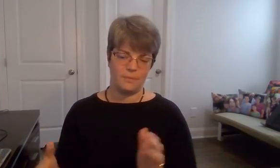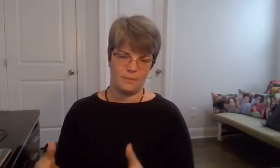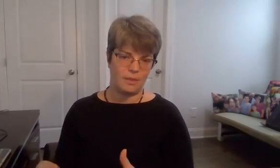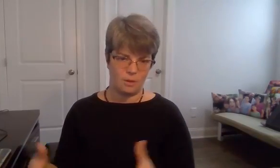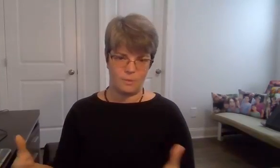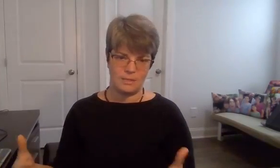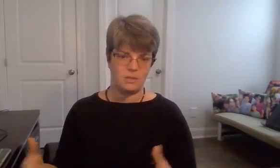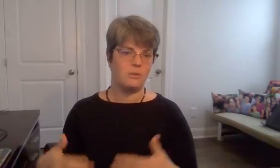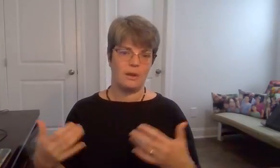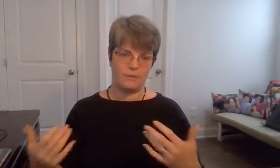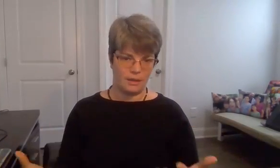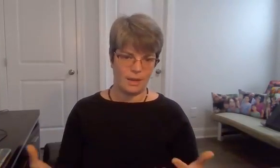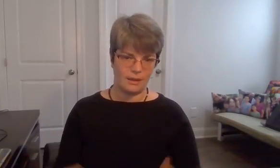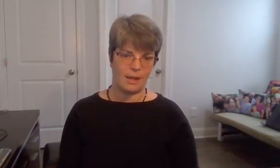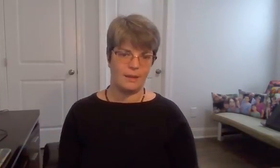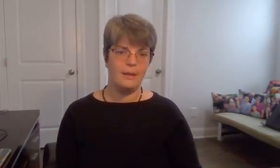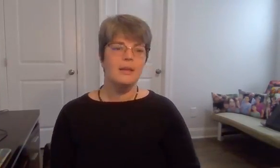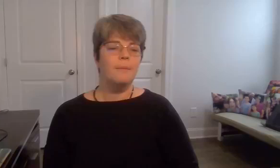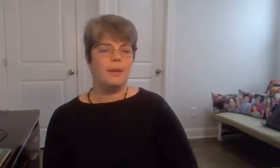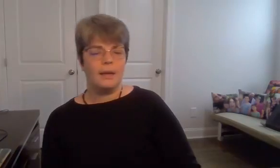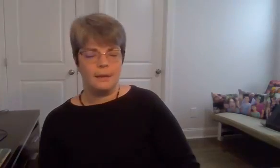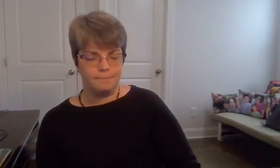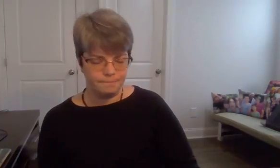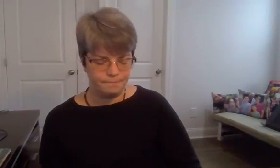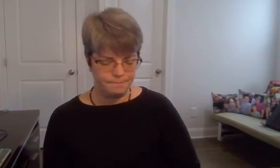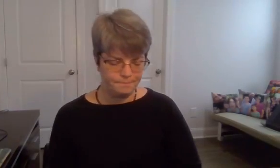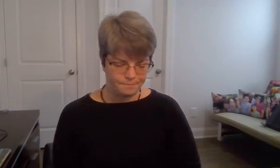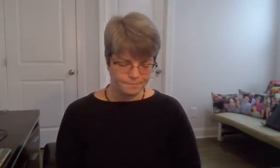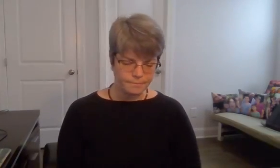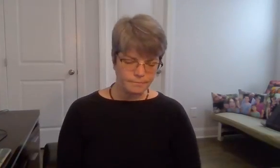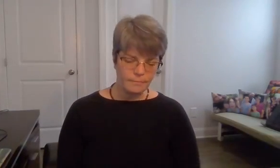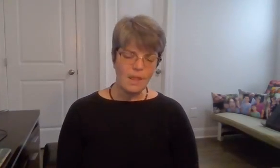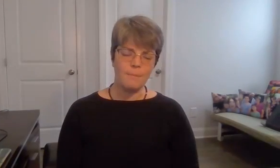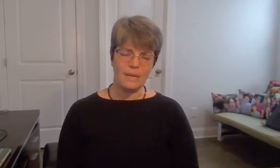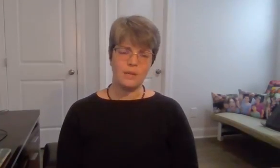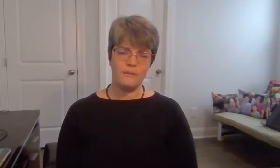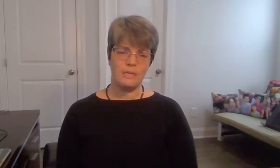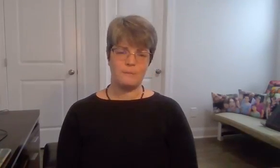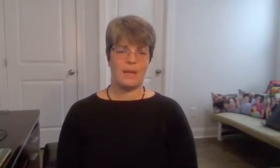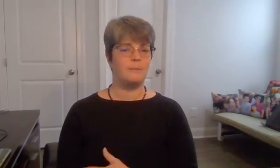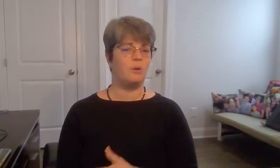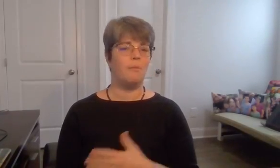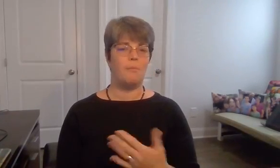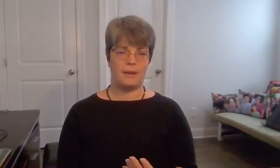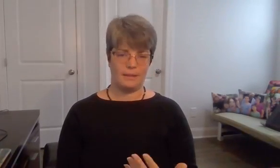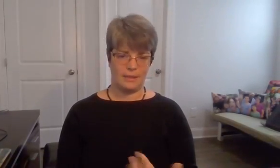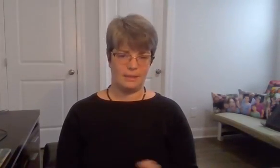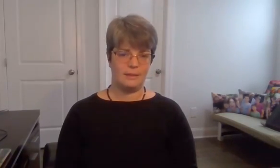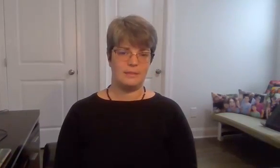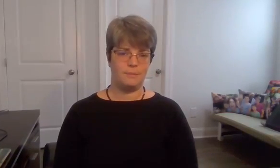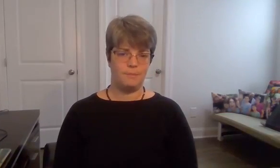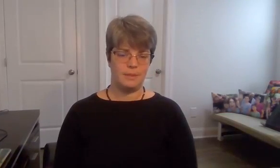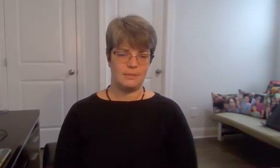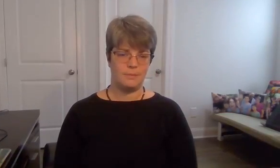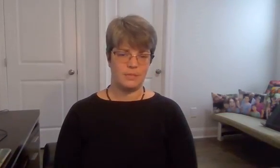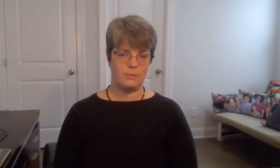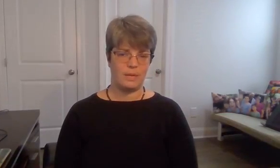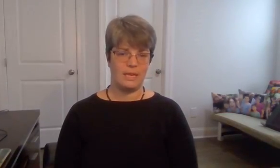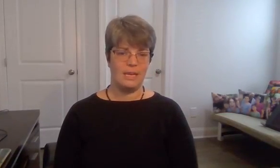a therapy session or whatever, you kind of gotta. But but as often as possible, modeling it is the best way. And